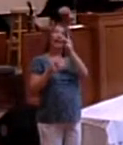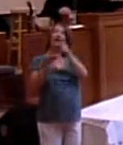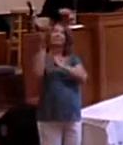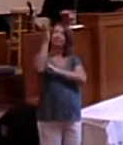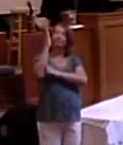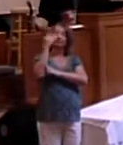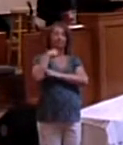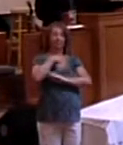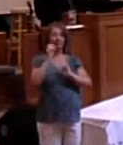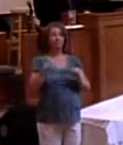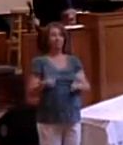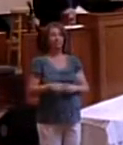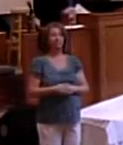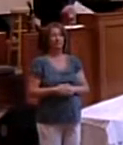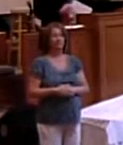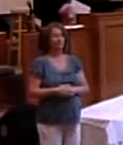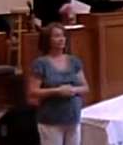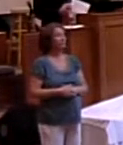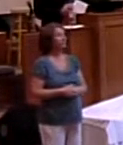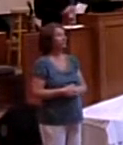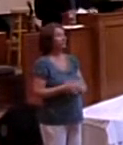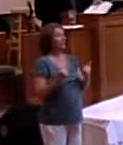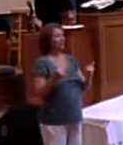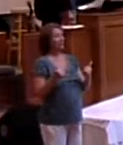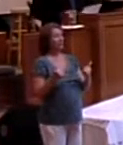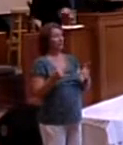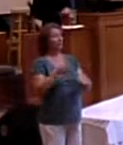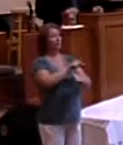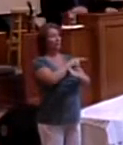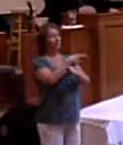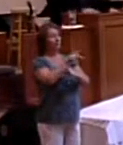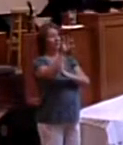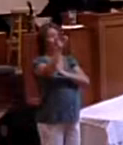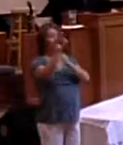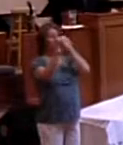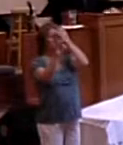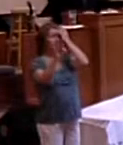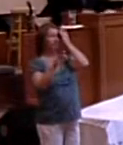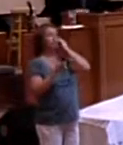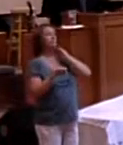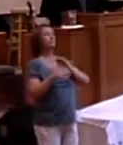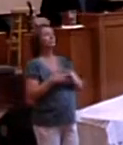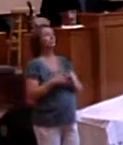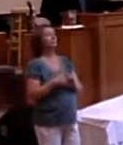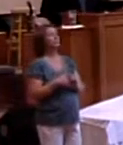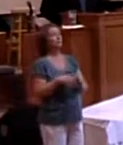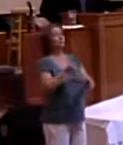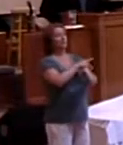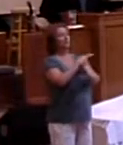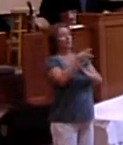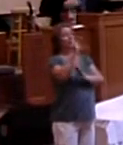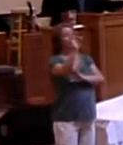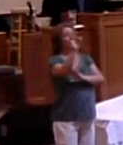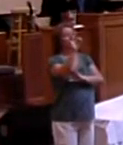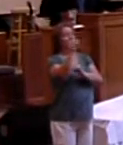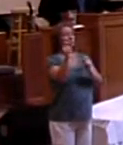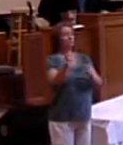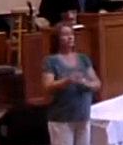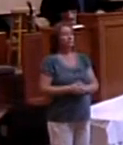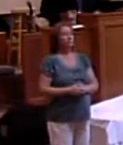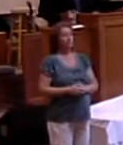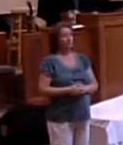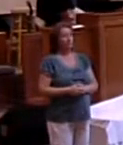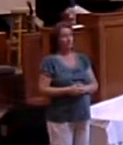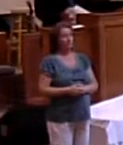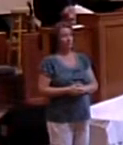be. All right, over in Psalm 9, I'd like for us to go to Psalm 9 right away. We'll go